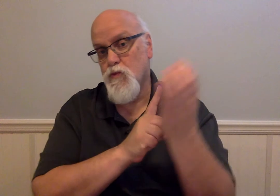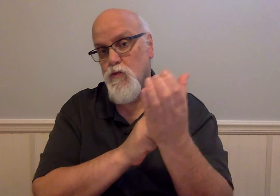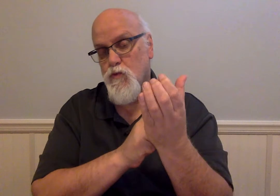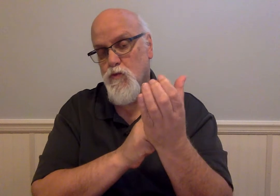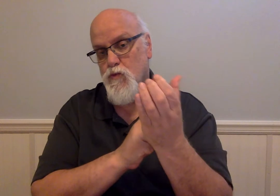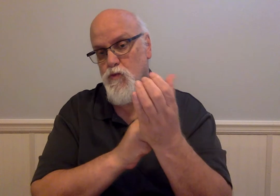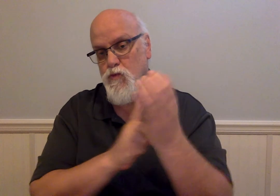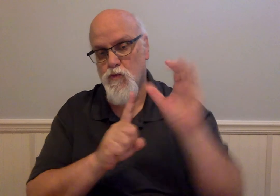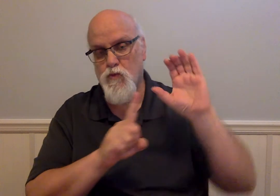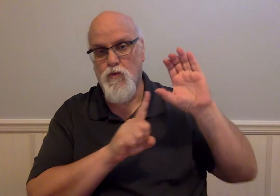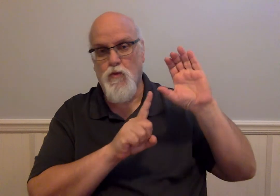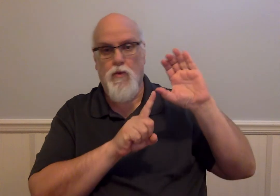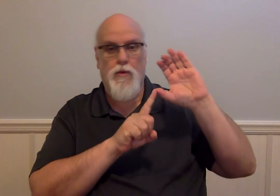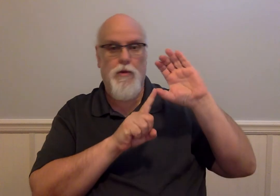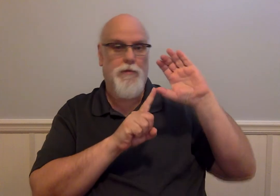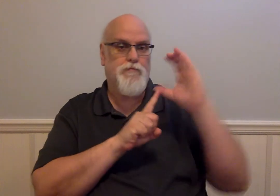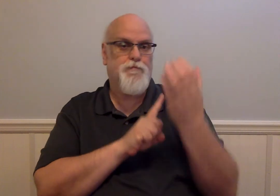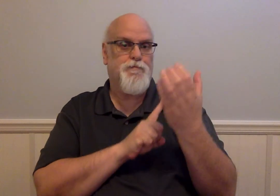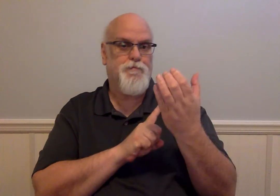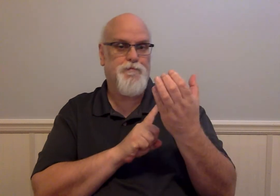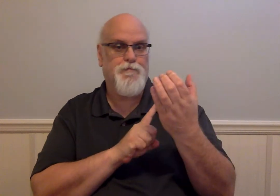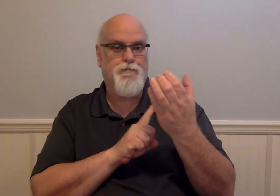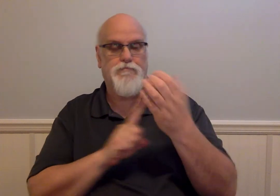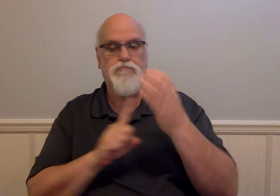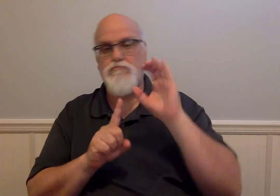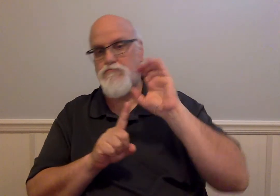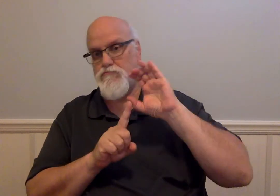Deaf culture, you sign deaf and then you make a C that goes around